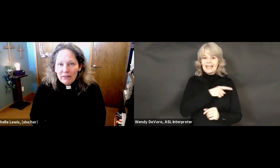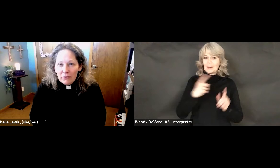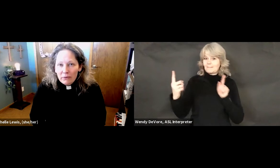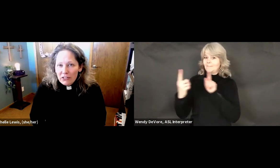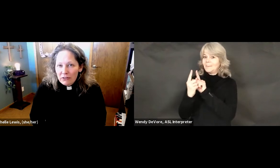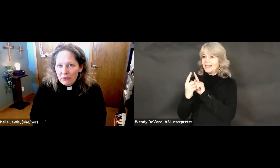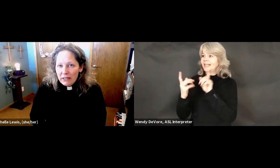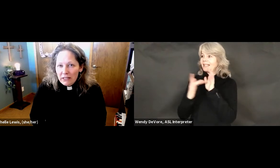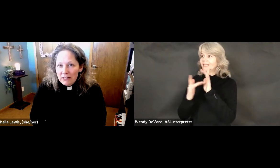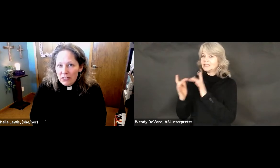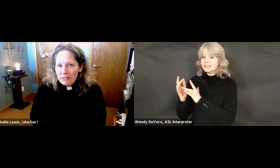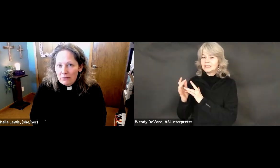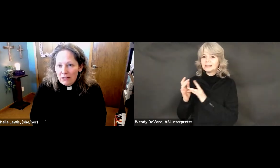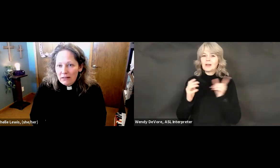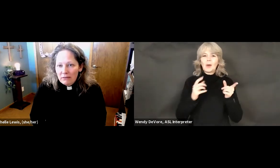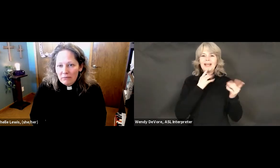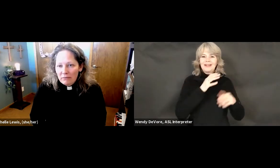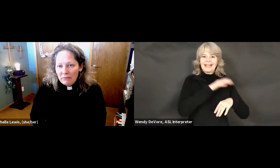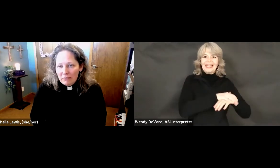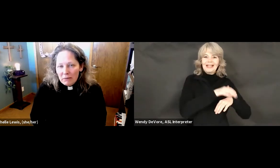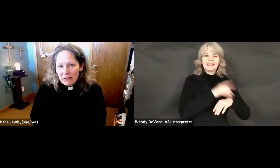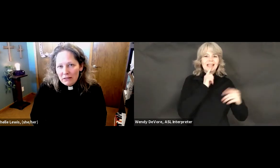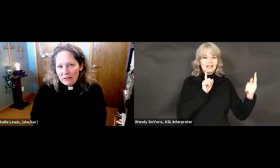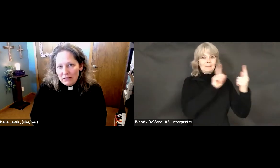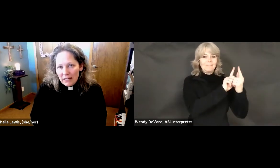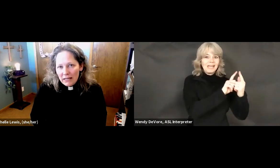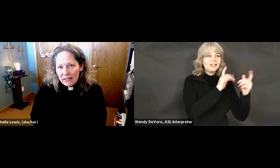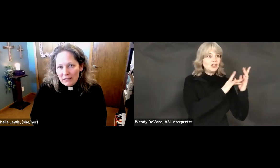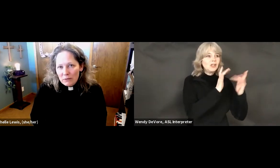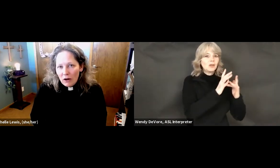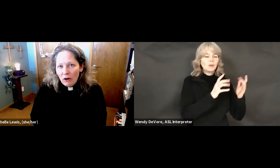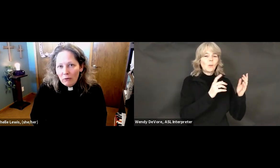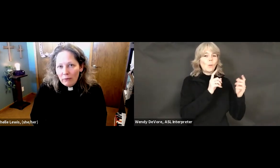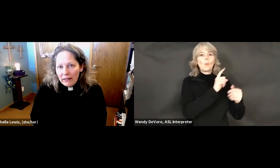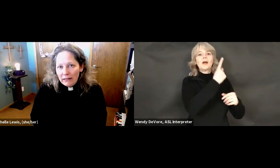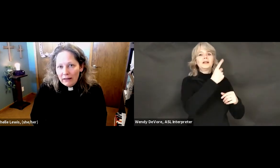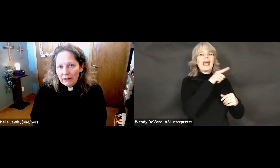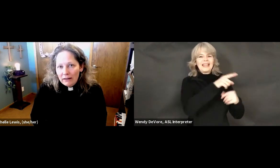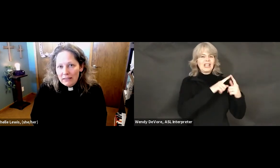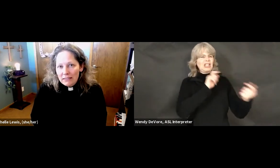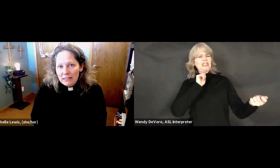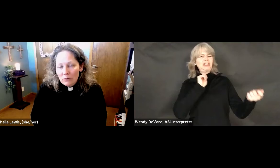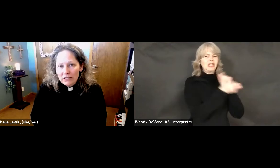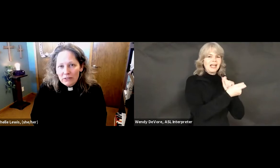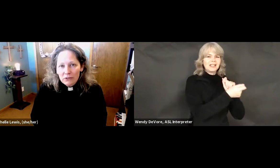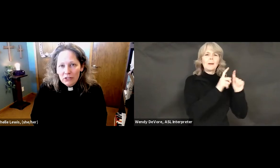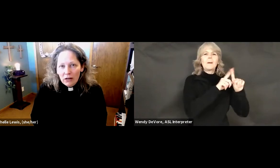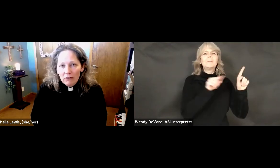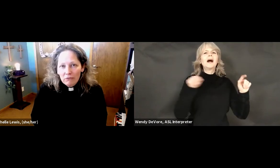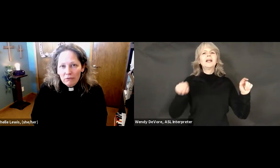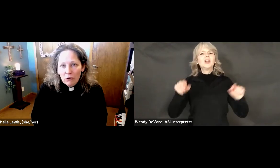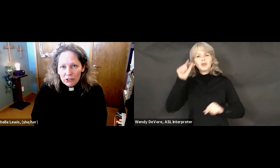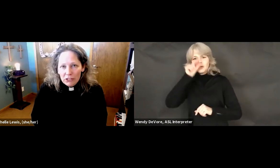And the original Greek suggests that maybe Zacchaeus was already someone